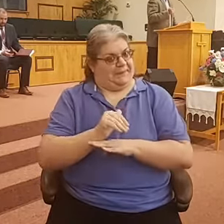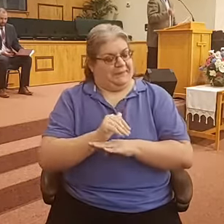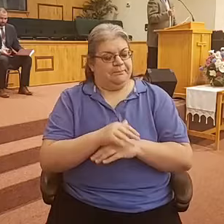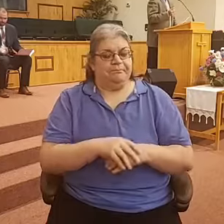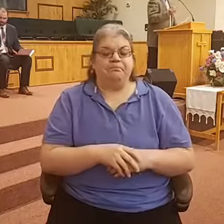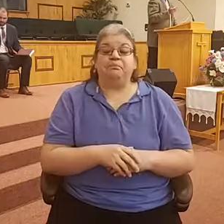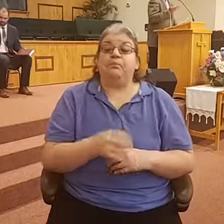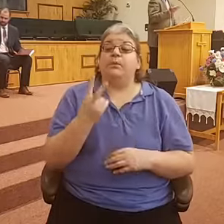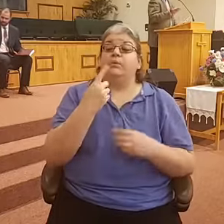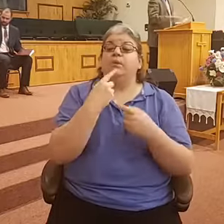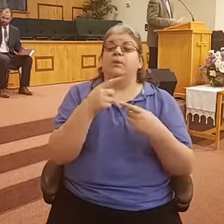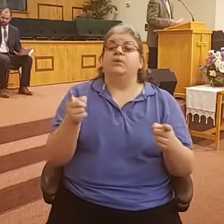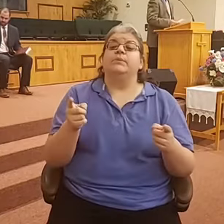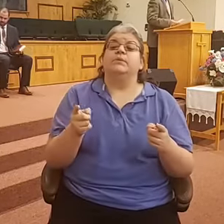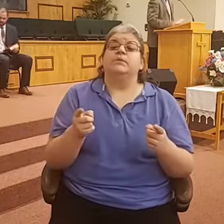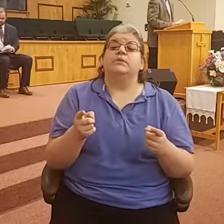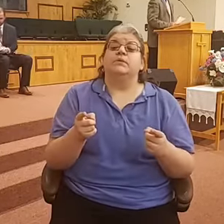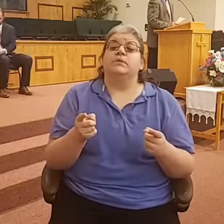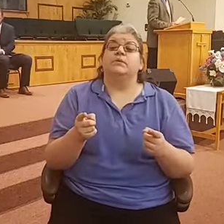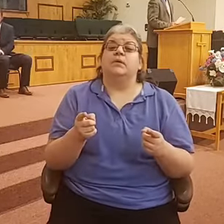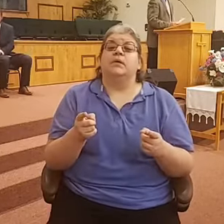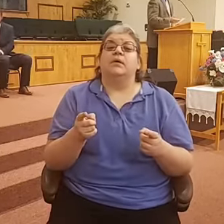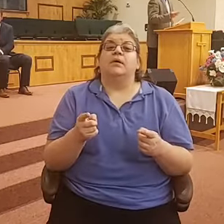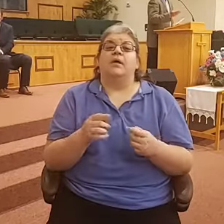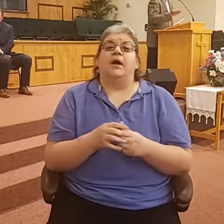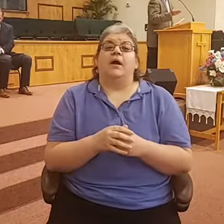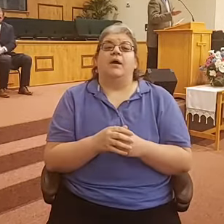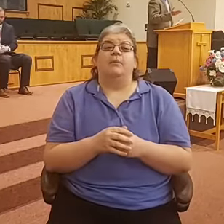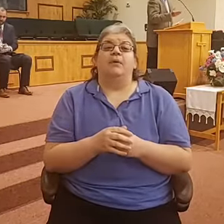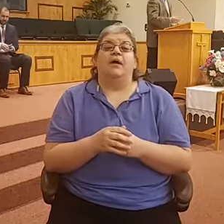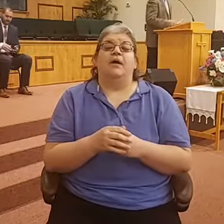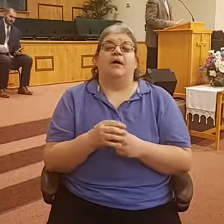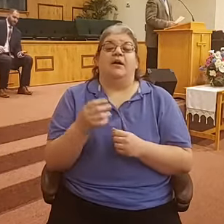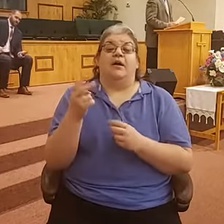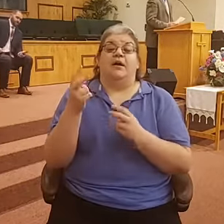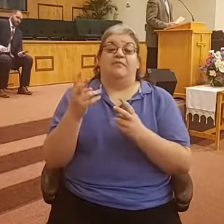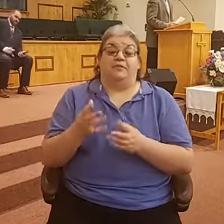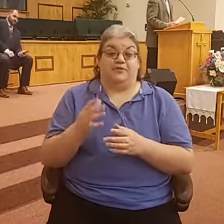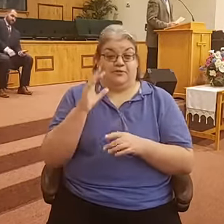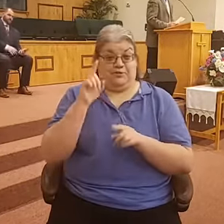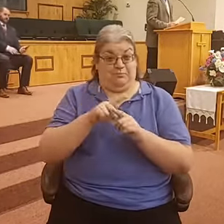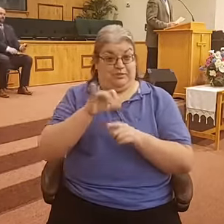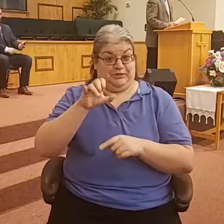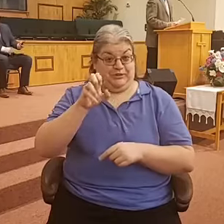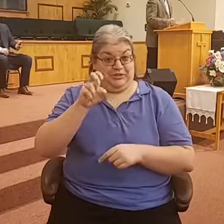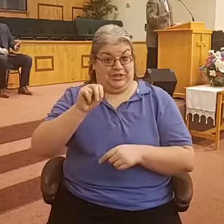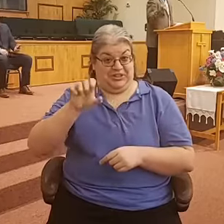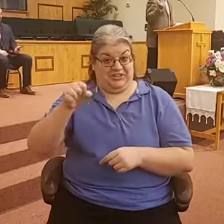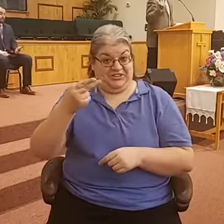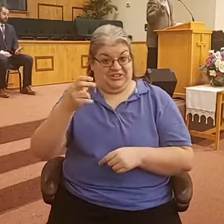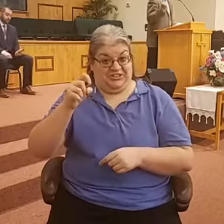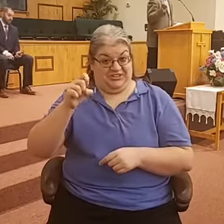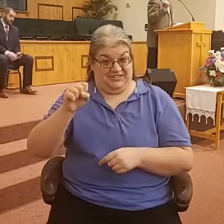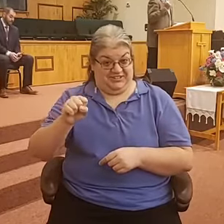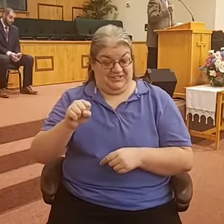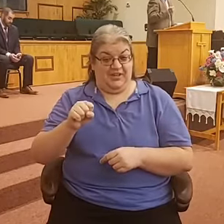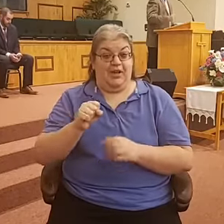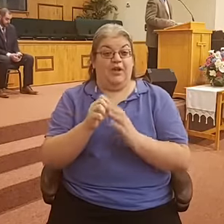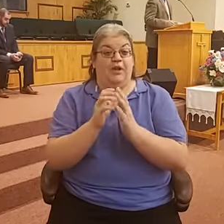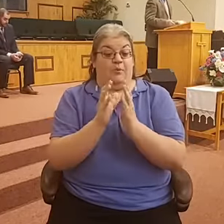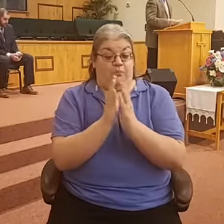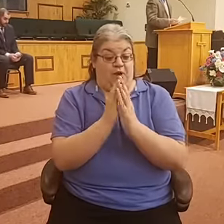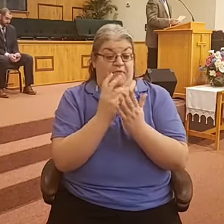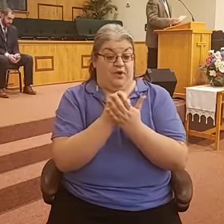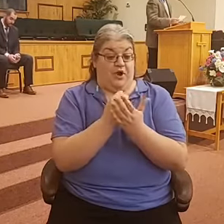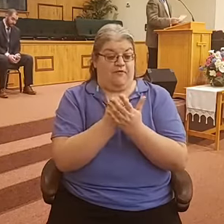And we're going to have a guest, Brother John Sheets, pray for the offering. But he'll be praying through the